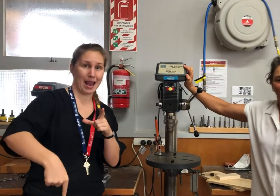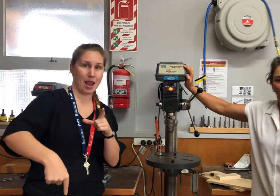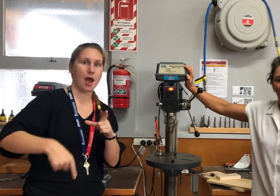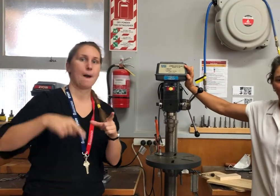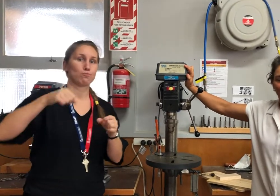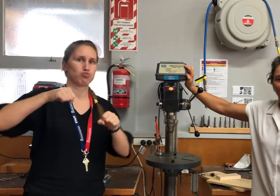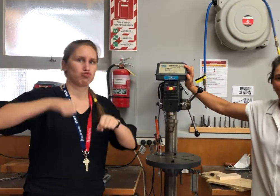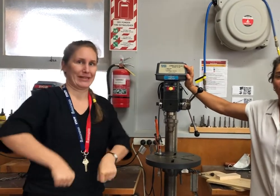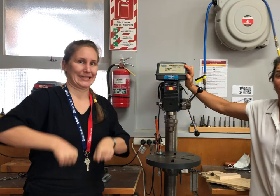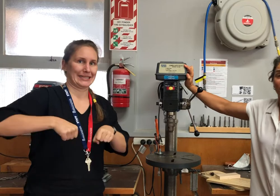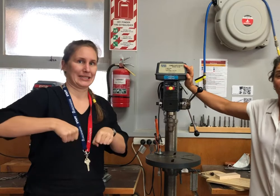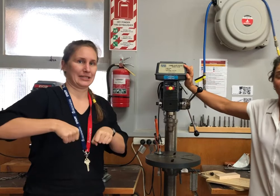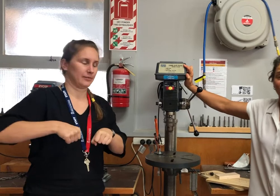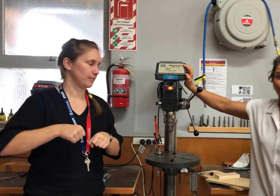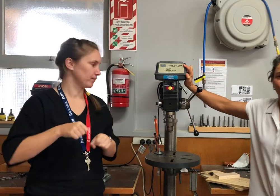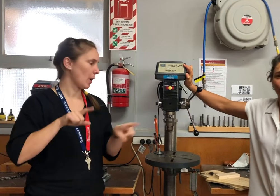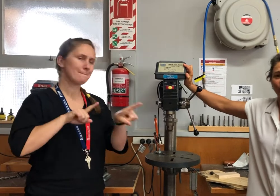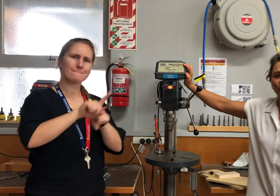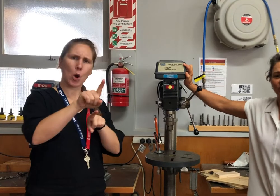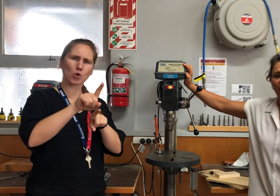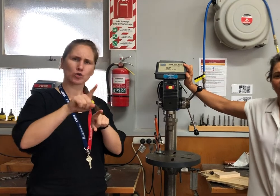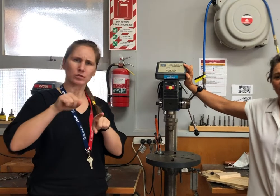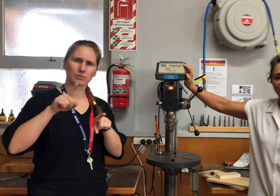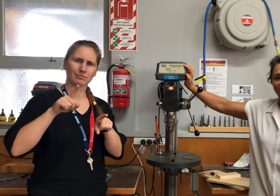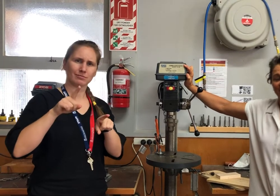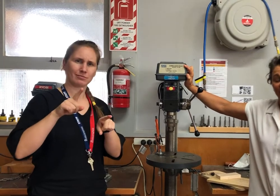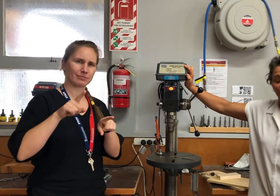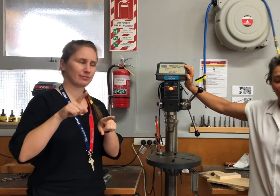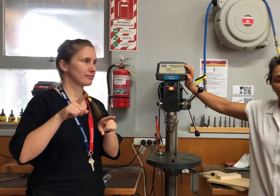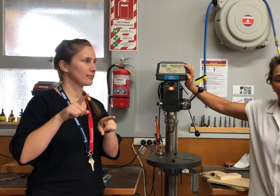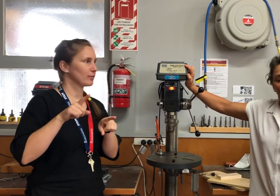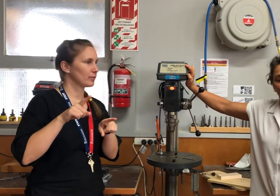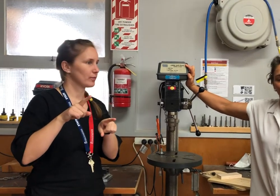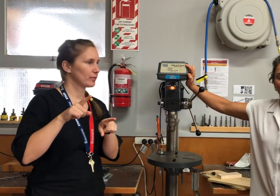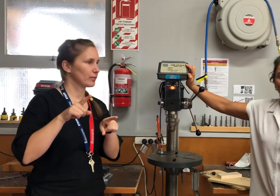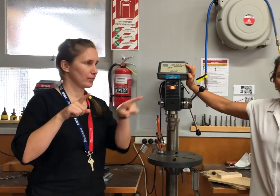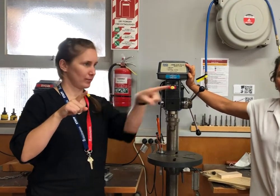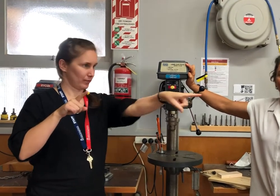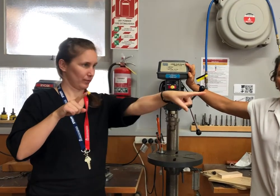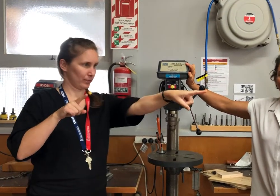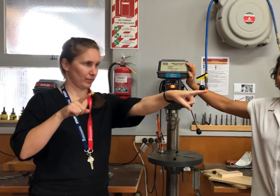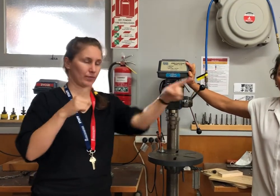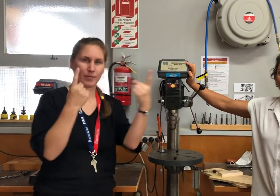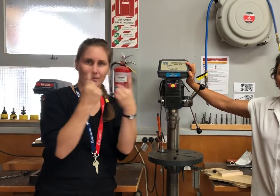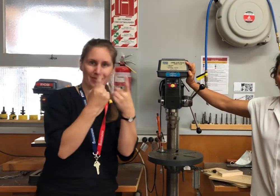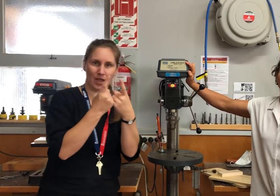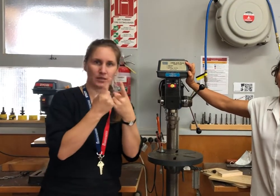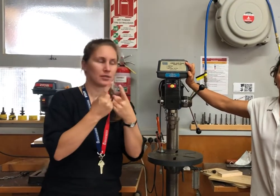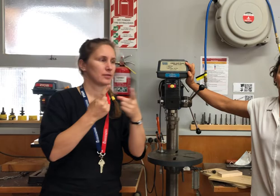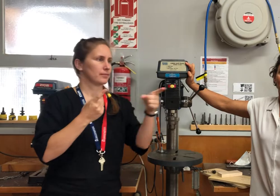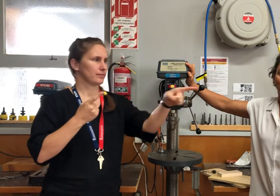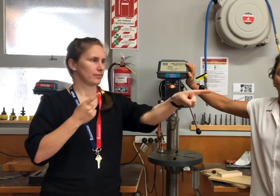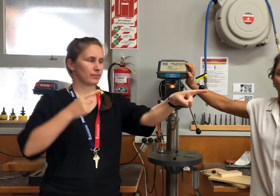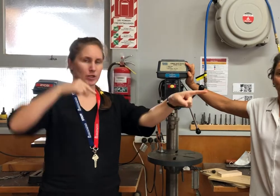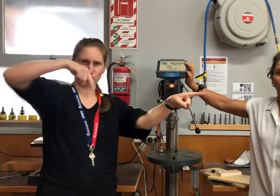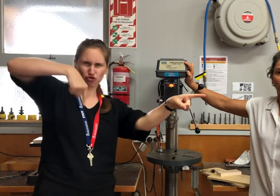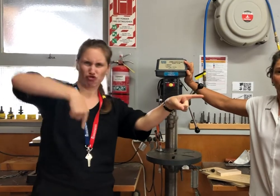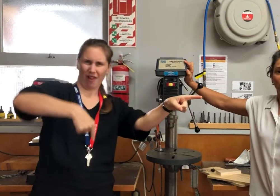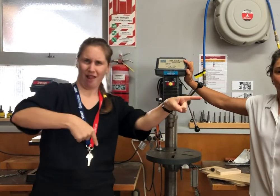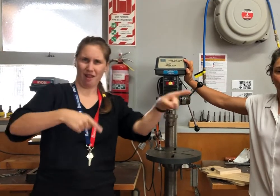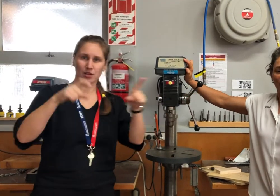bit. Most of the cutters that we'll use at year seven will be literally just